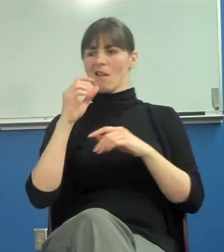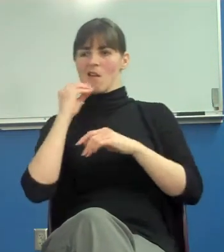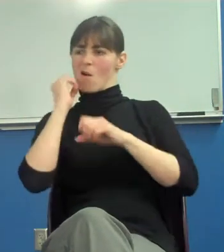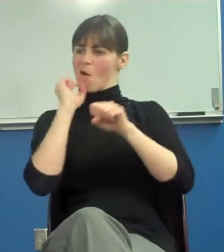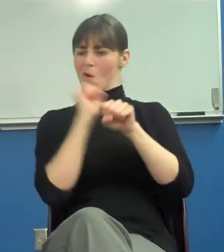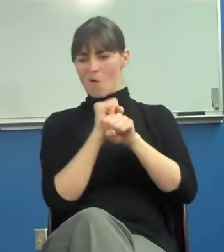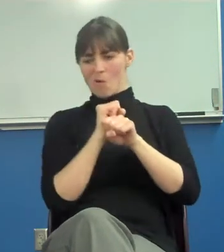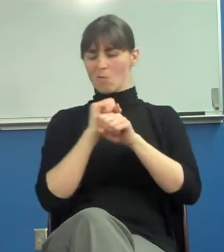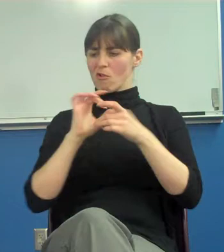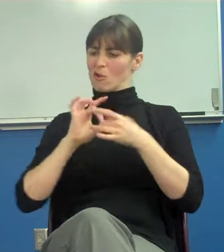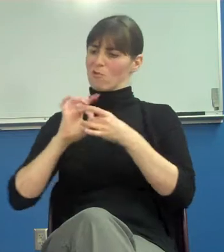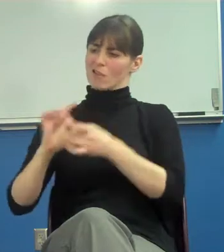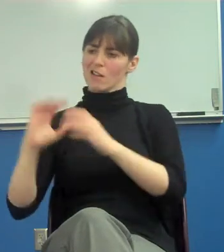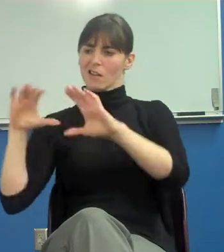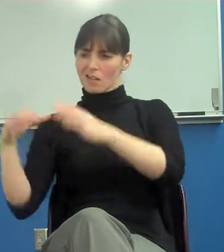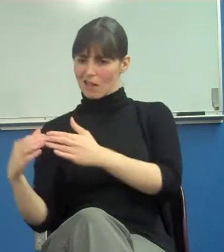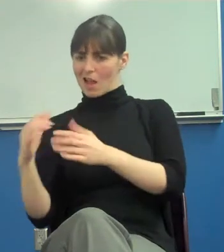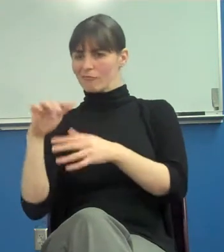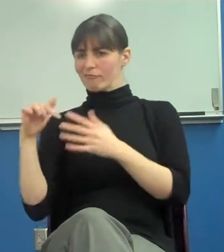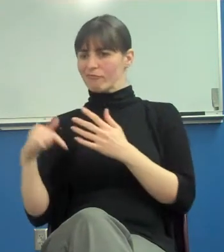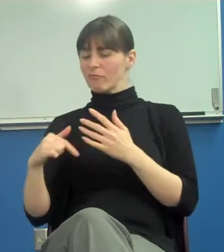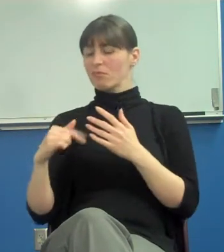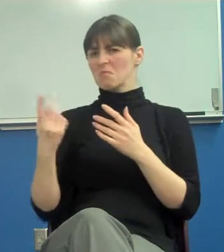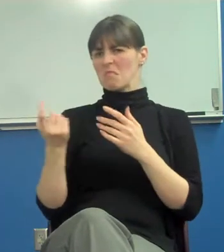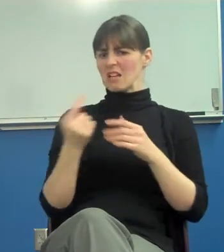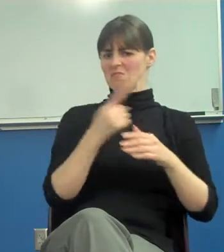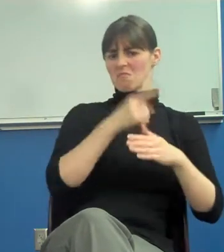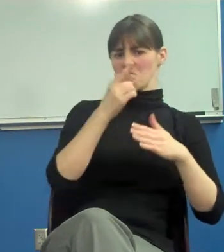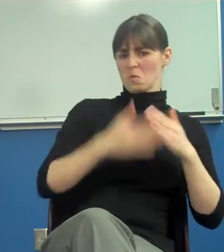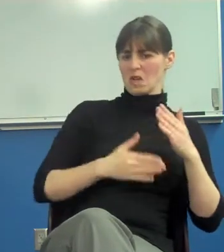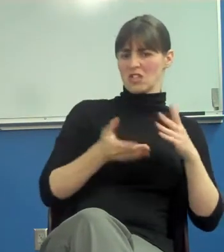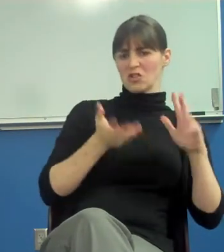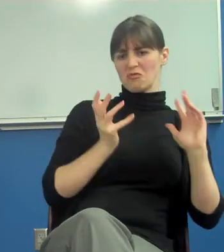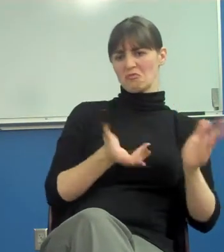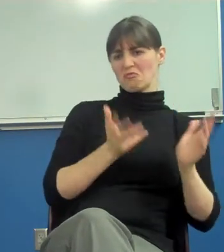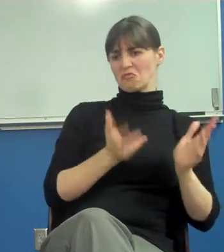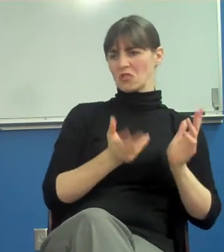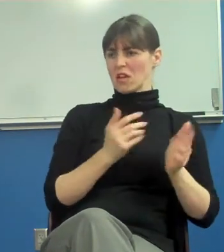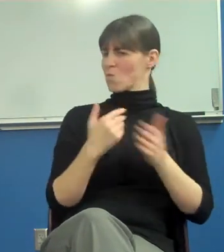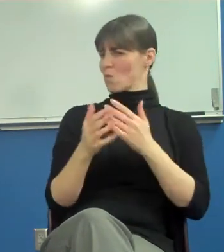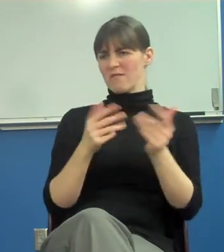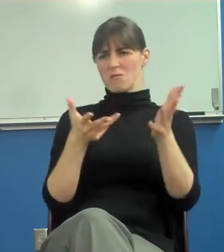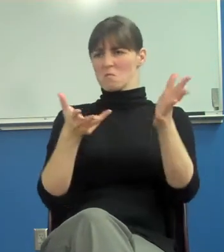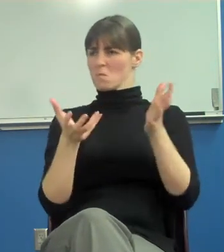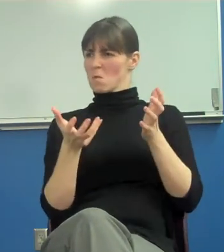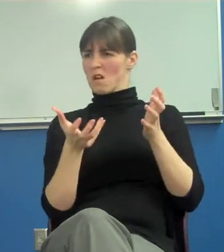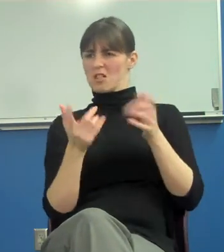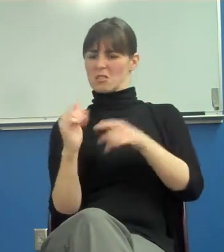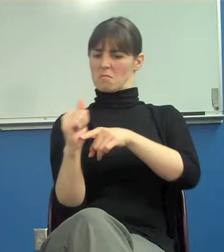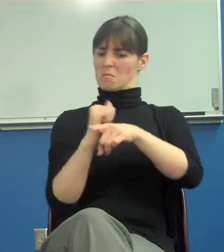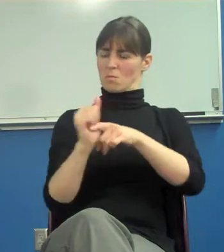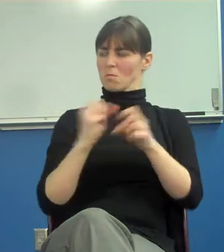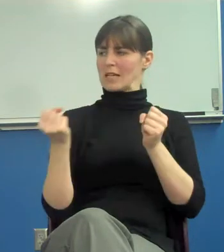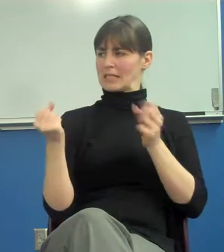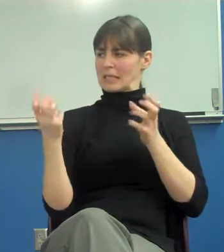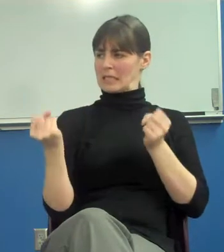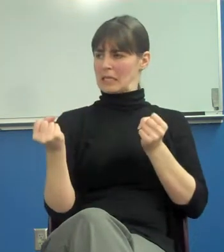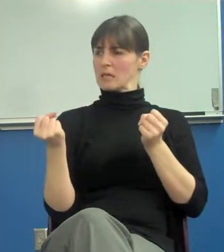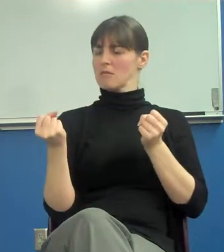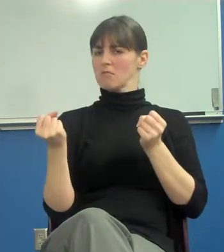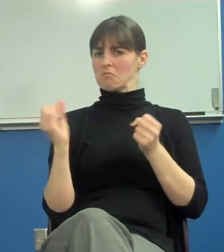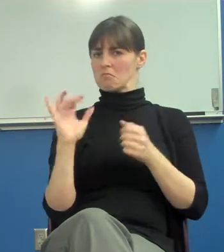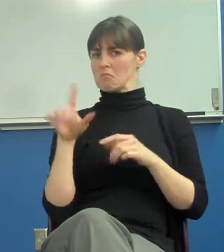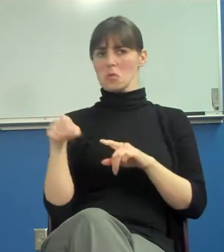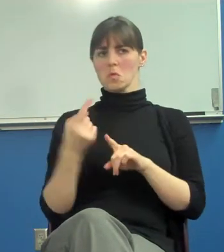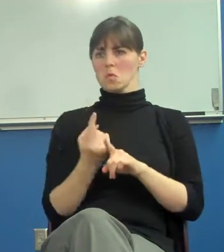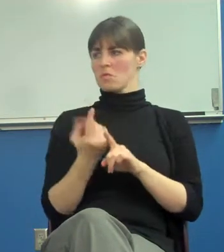You don't have to talk about class. You can talk about what you did over the weekend or whatever you want. It's just a practice signing. That's all